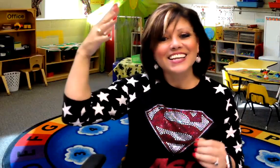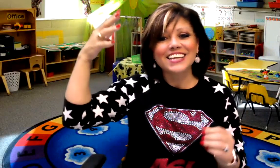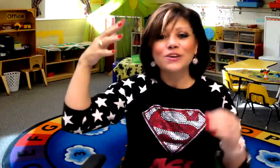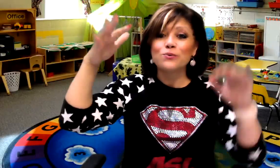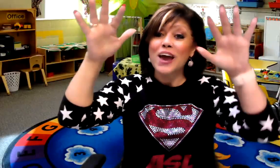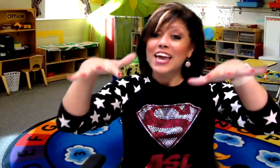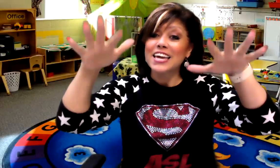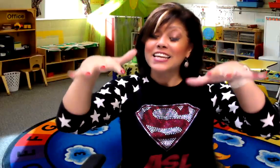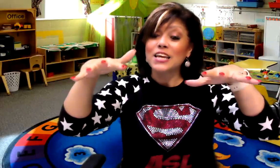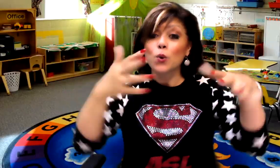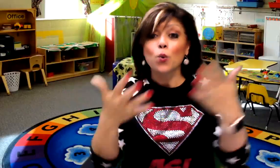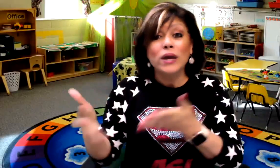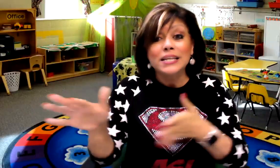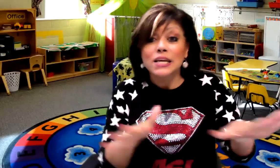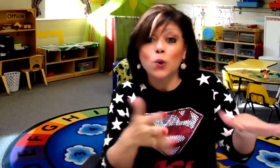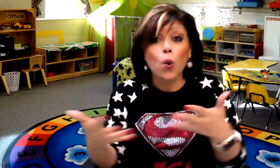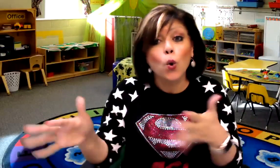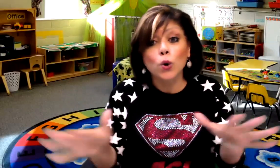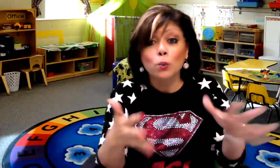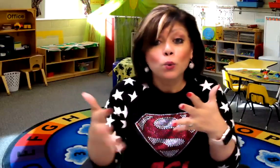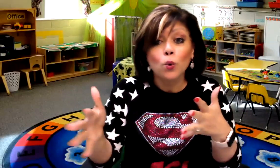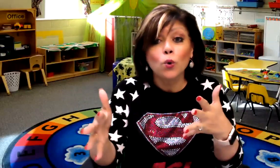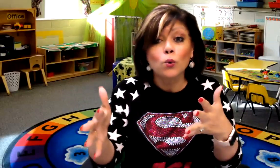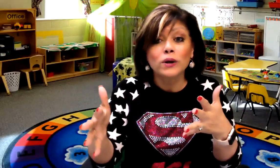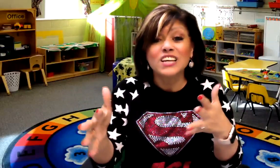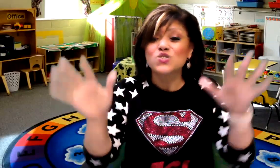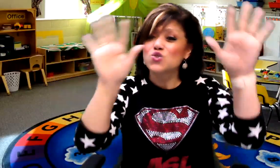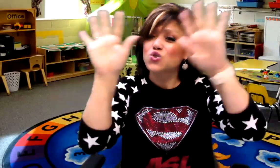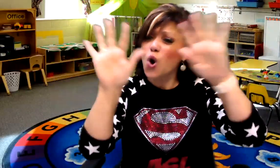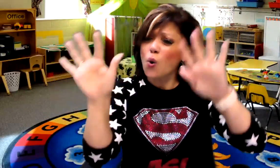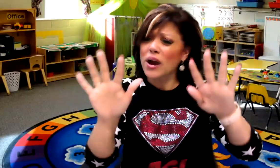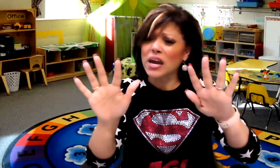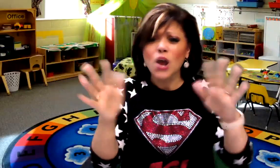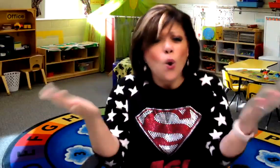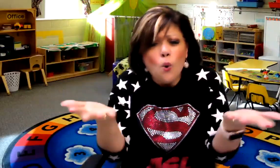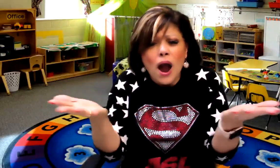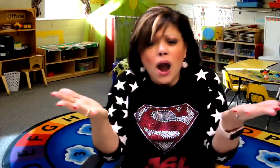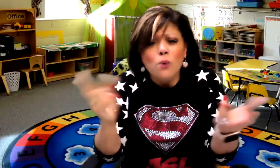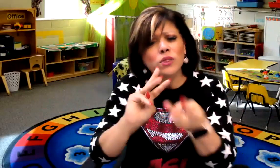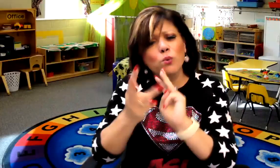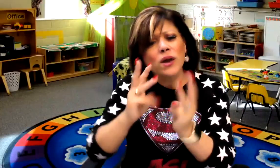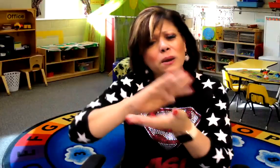Sunny, rainy, or snowy, what will the weather be?